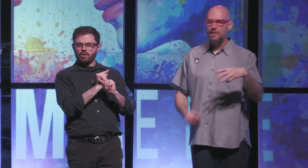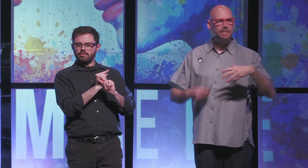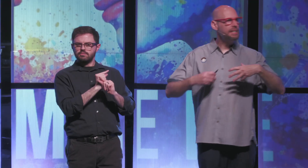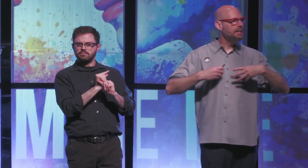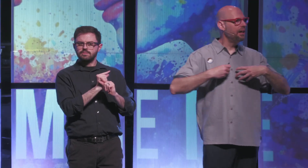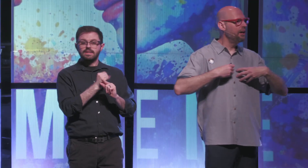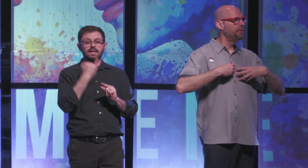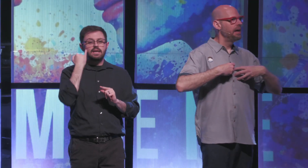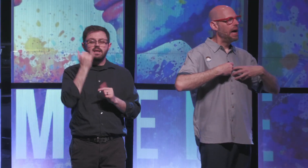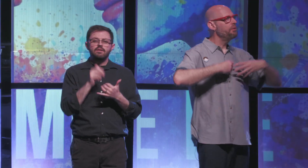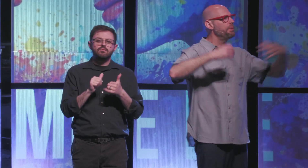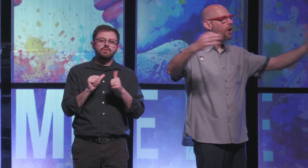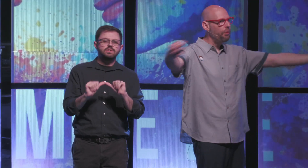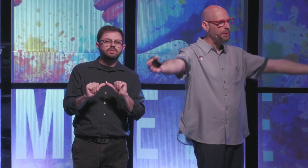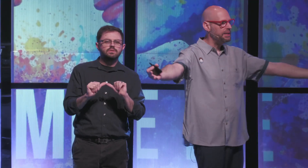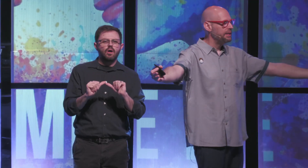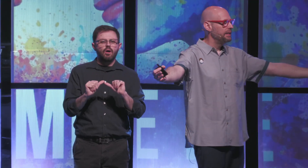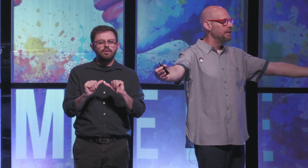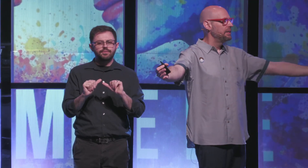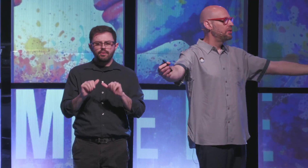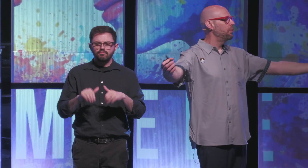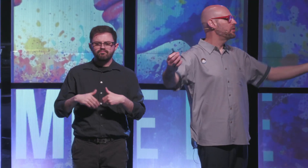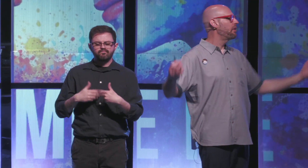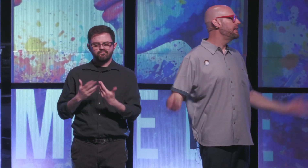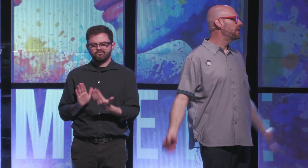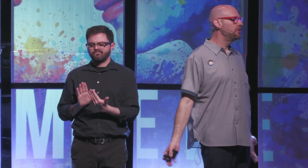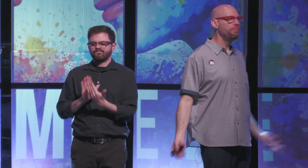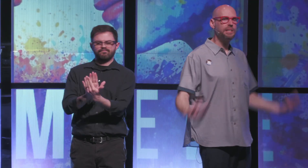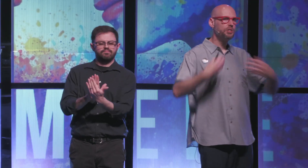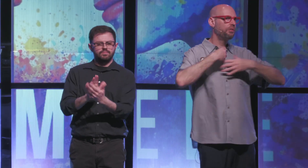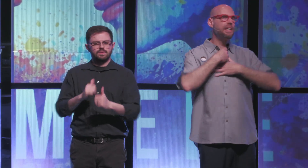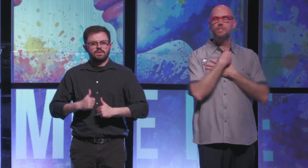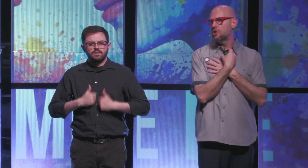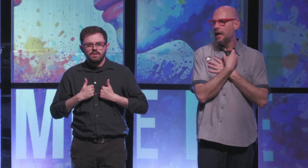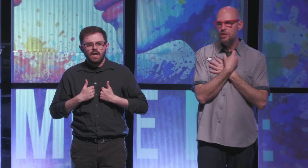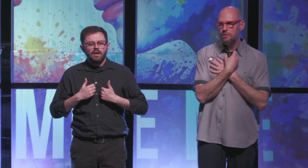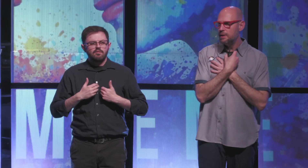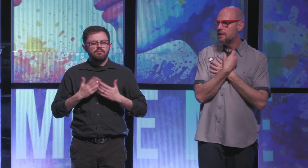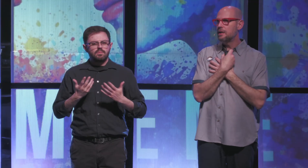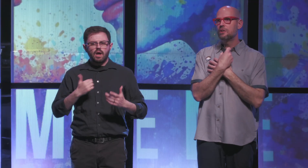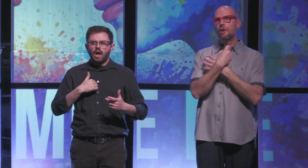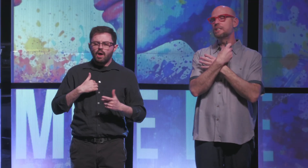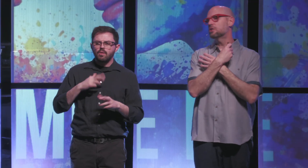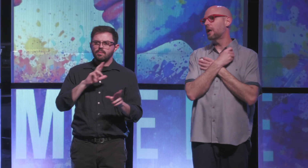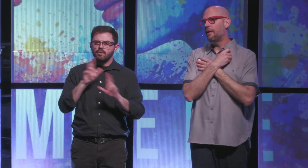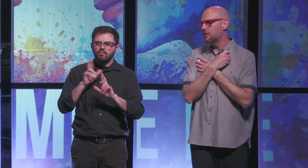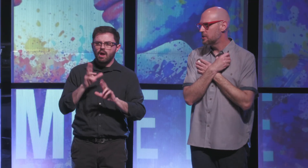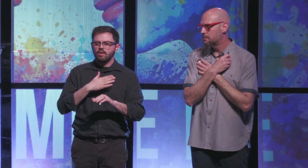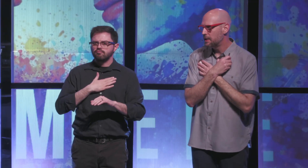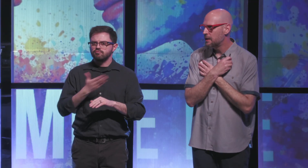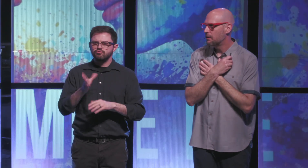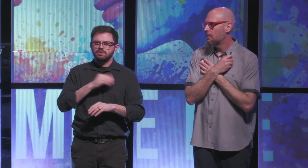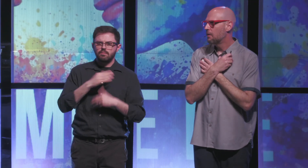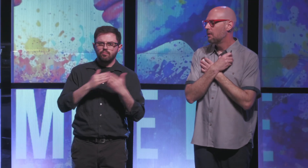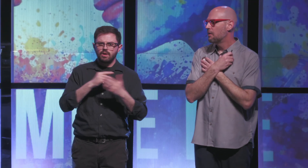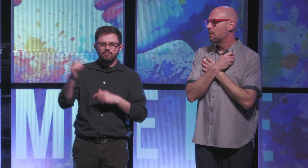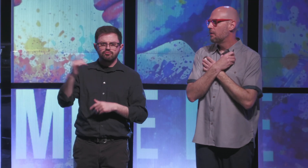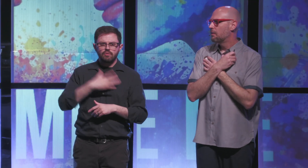life with this idea of, I want to be open to what grace can do because grace changed me, grace challenges